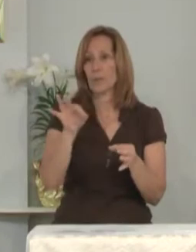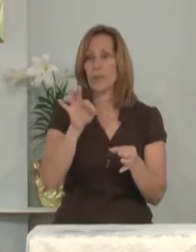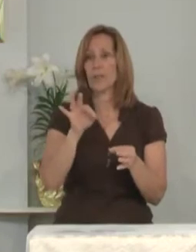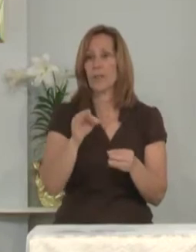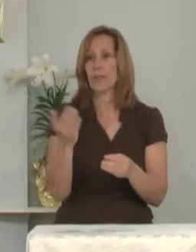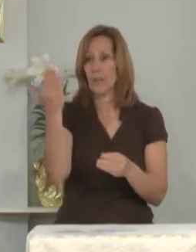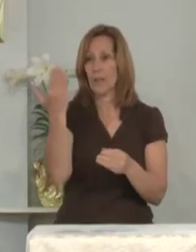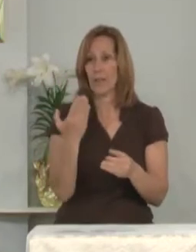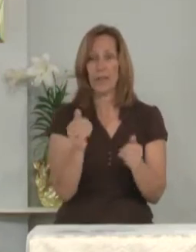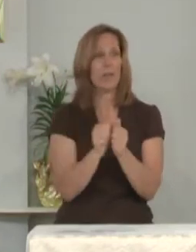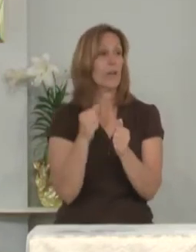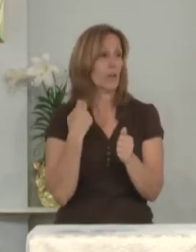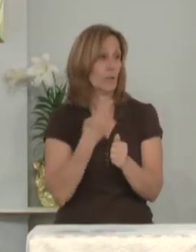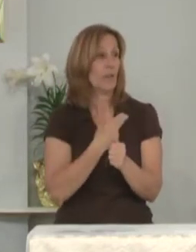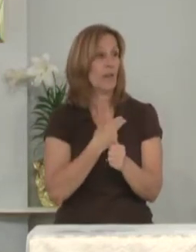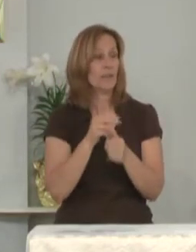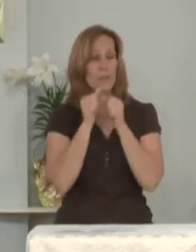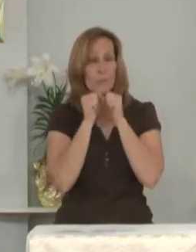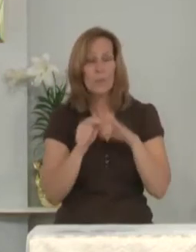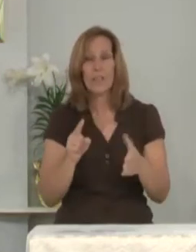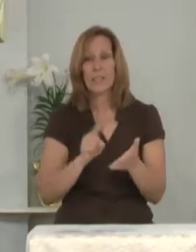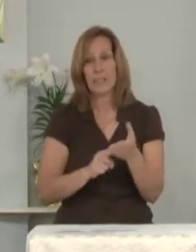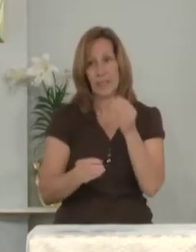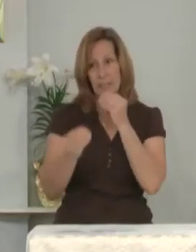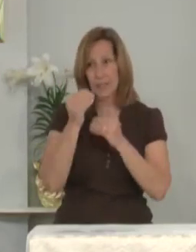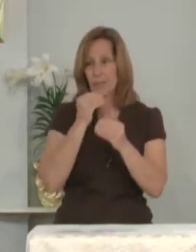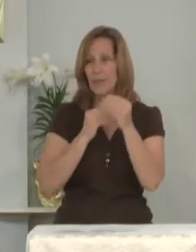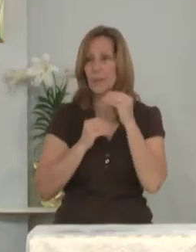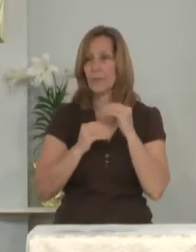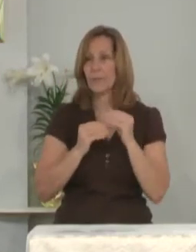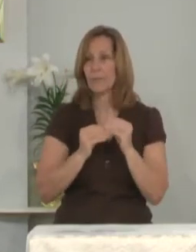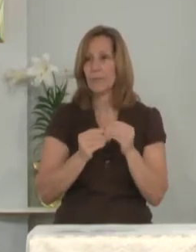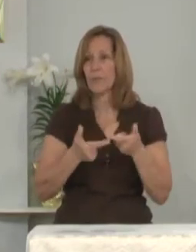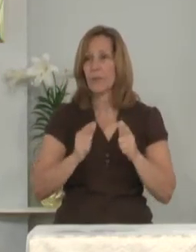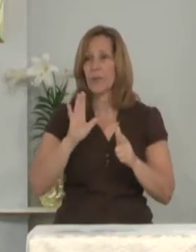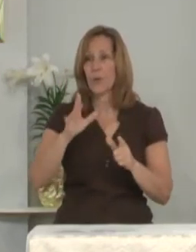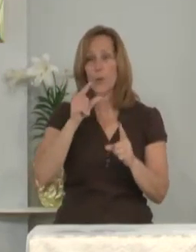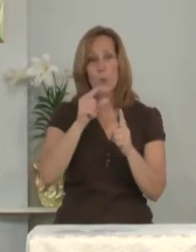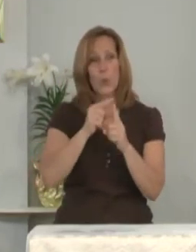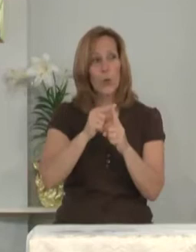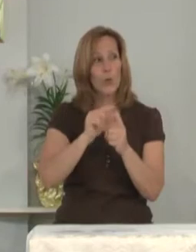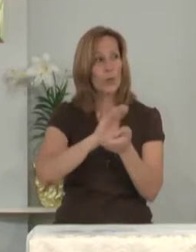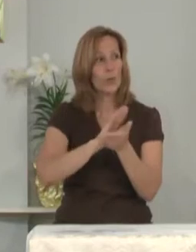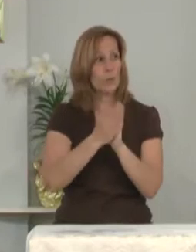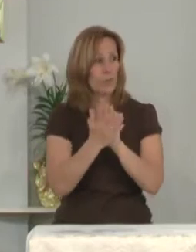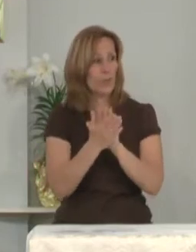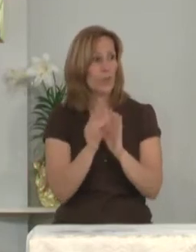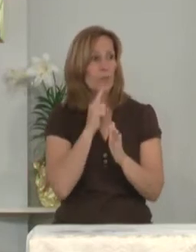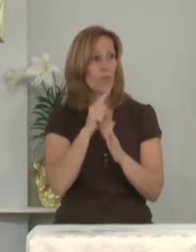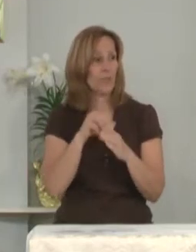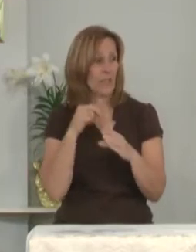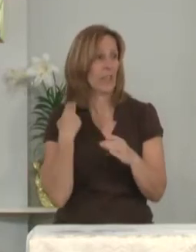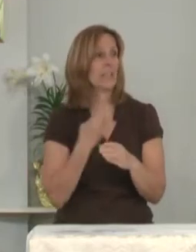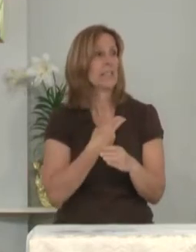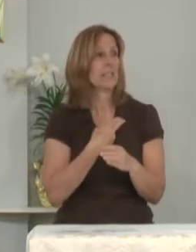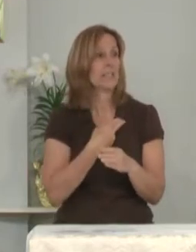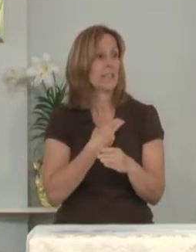Come among us. Bless this meal. May your word take flesh in us.